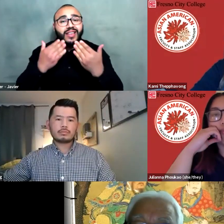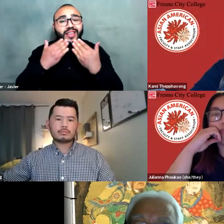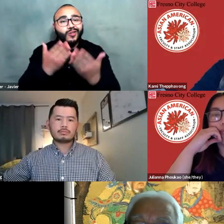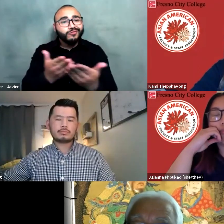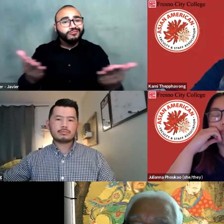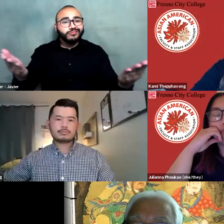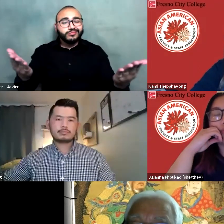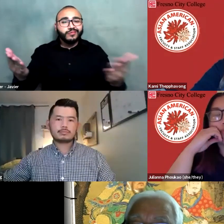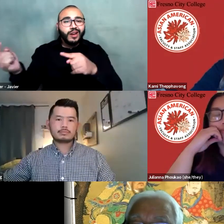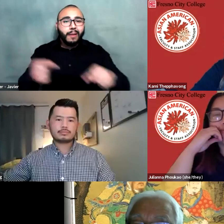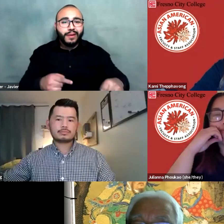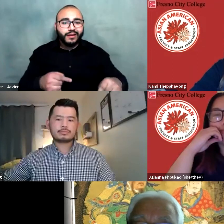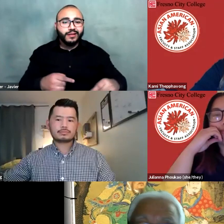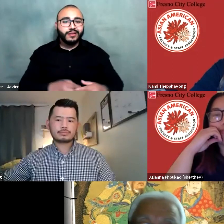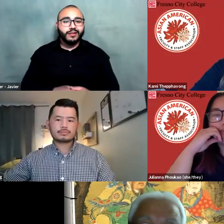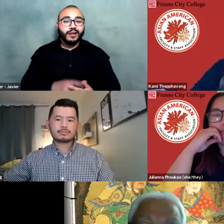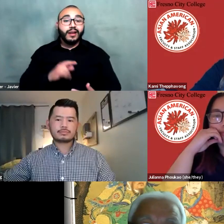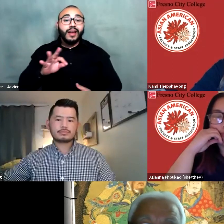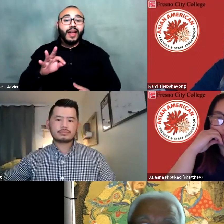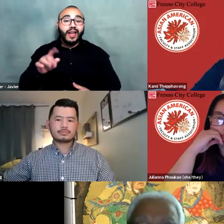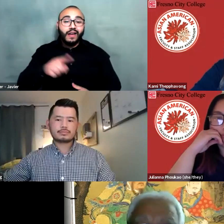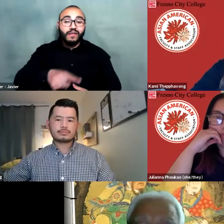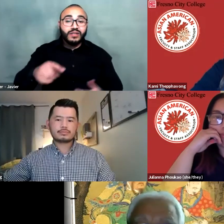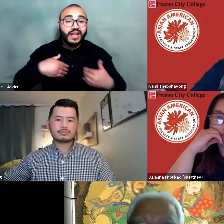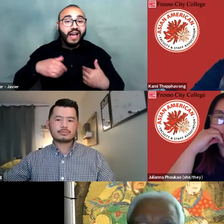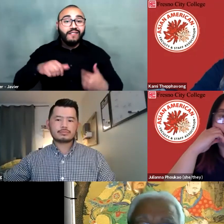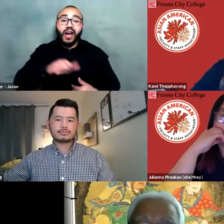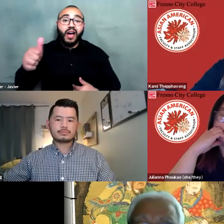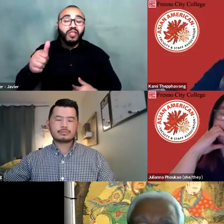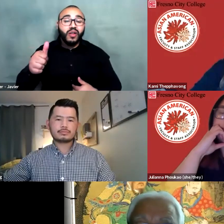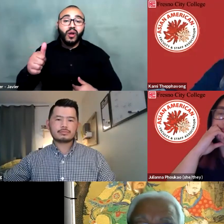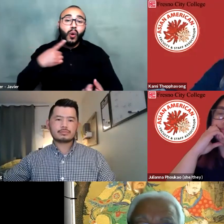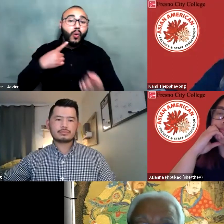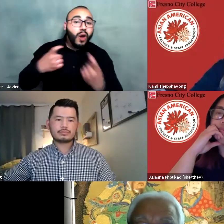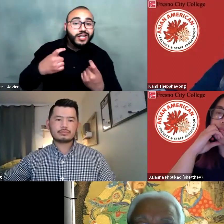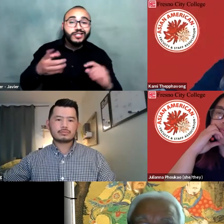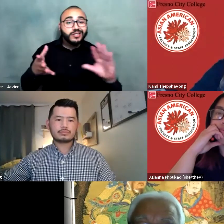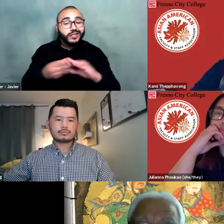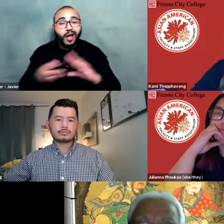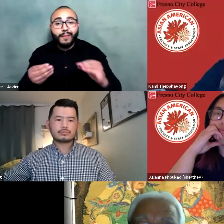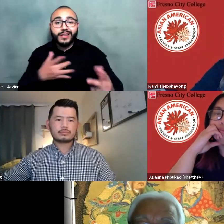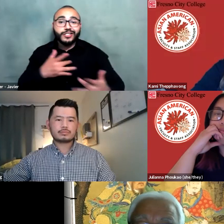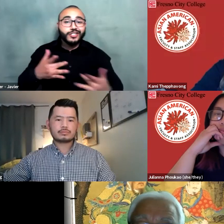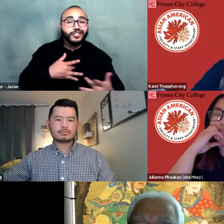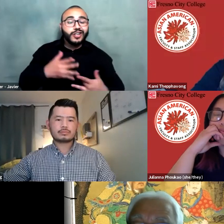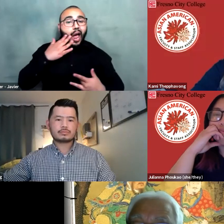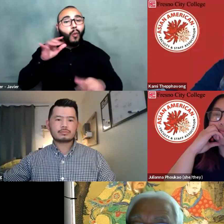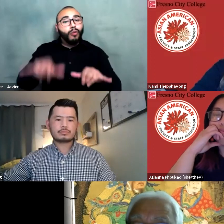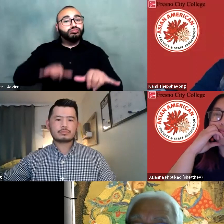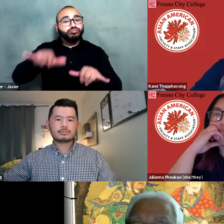so much for coming. If you guys have any other questions or comments or concerns, I will be staying